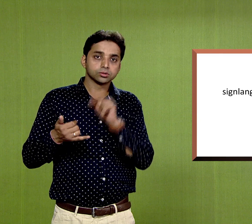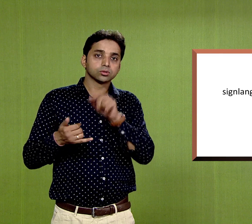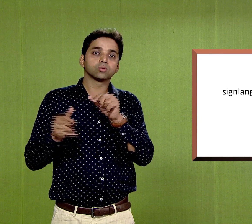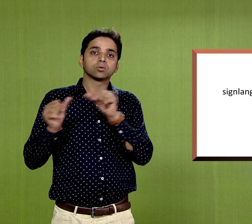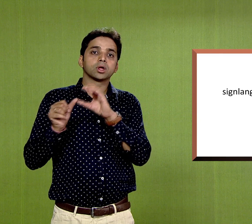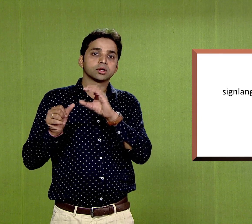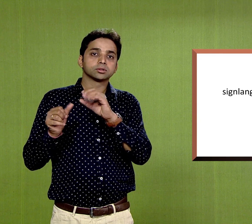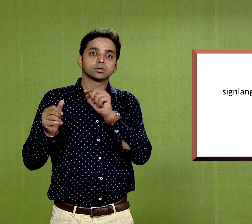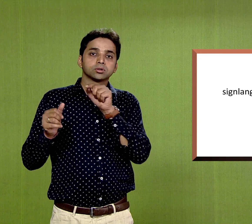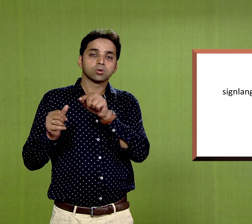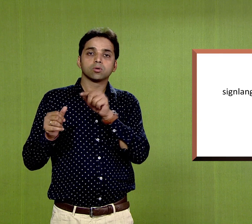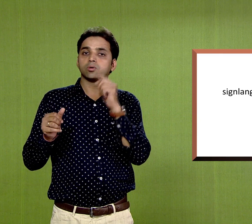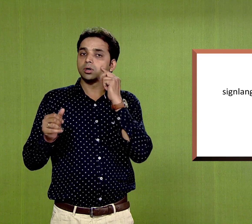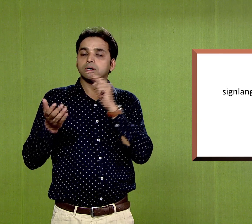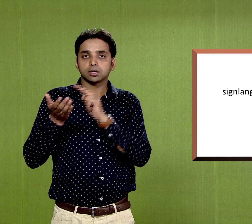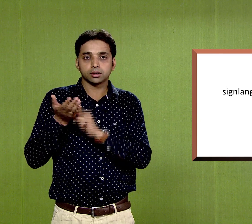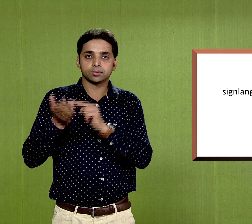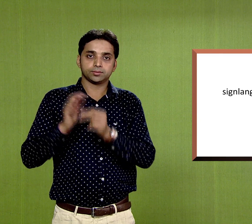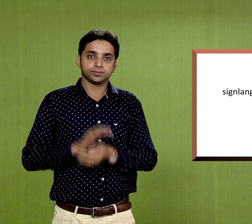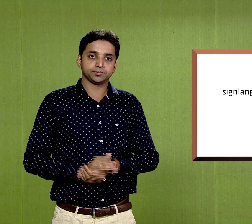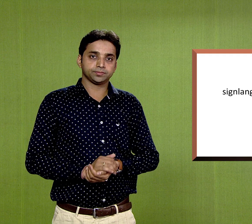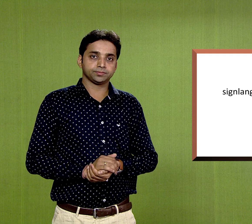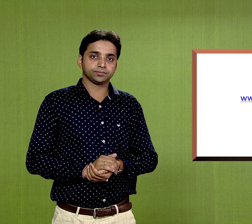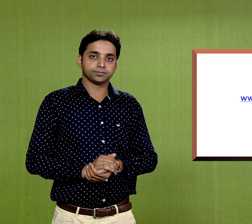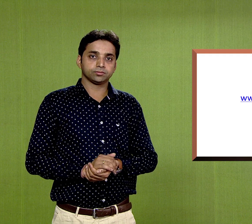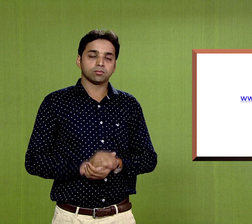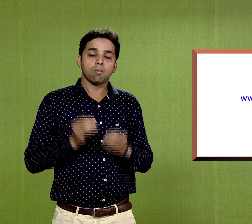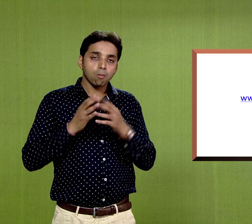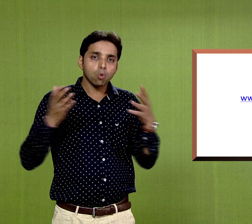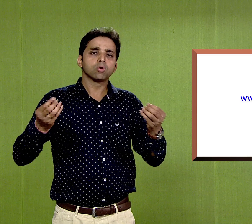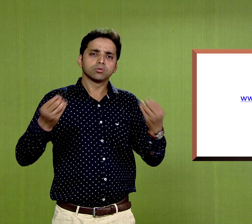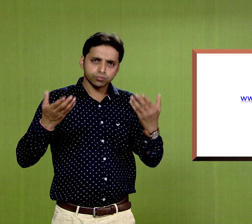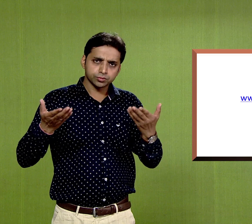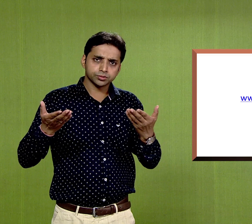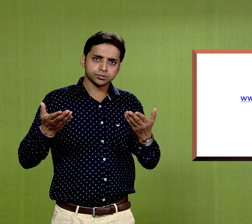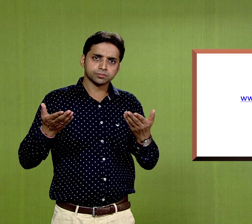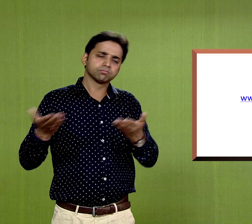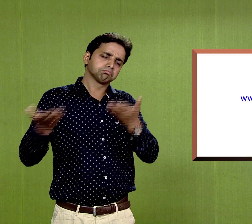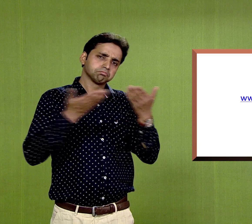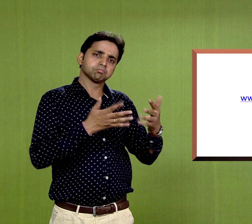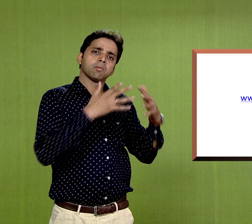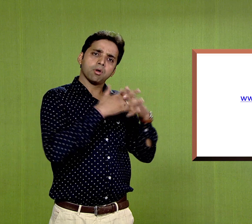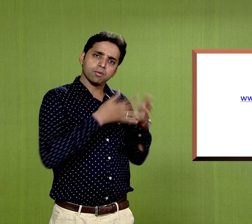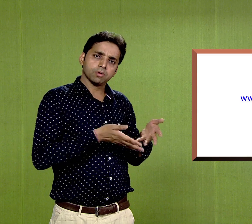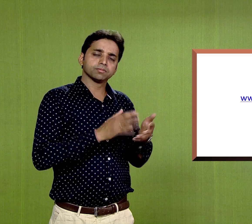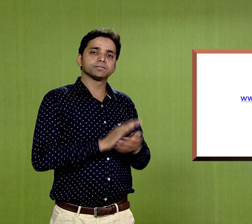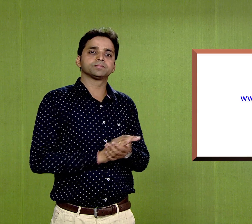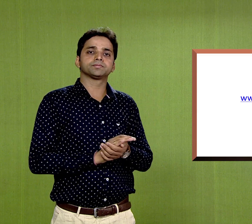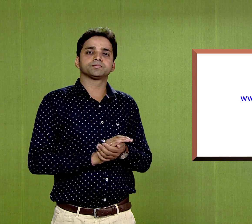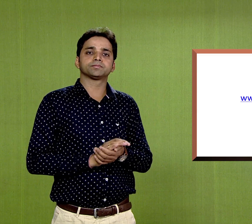signlanguage@nios.ac.in. For more information, You can visit our website at